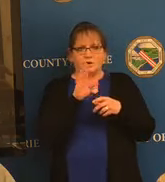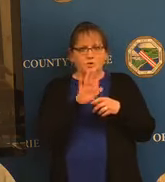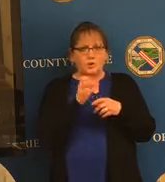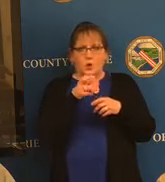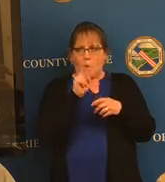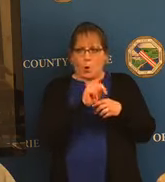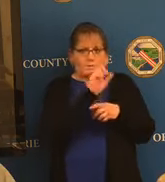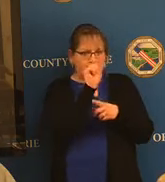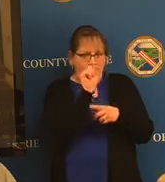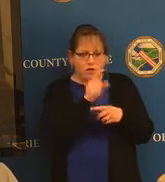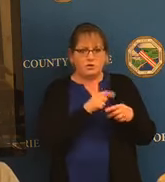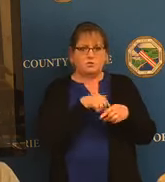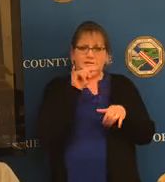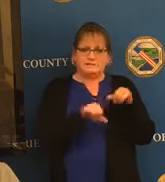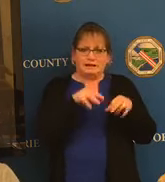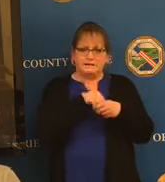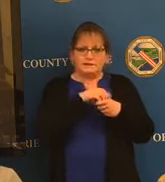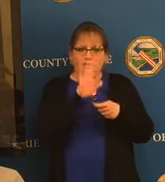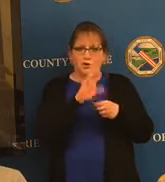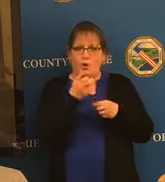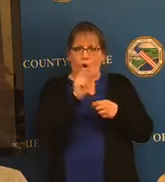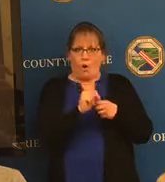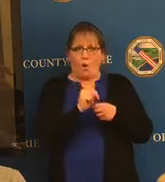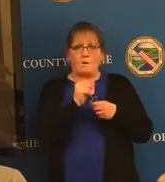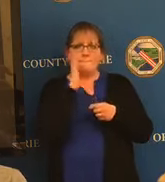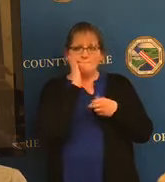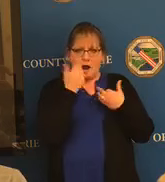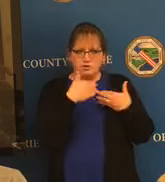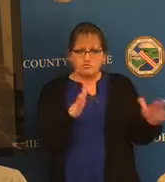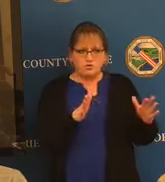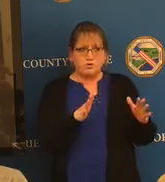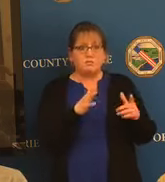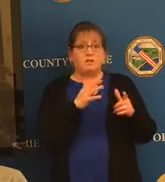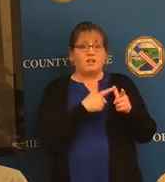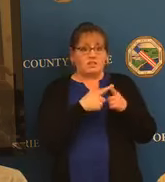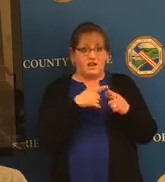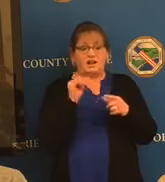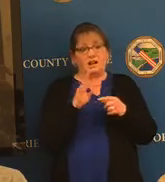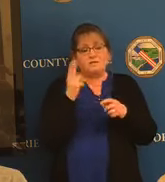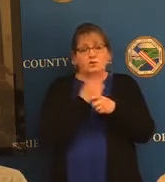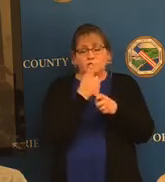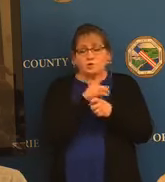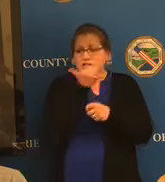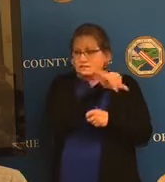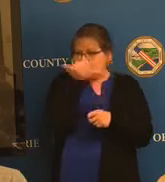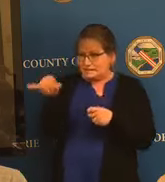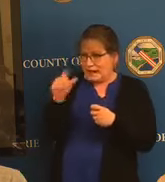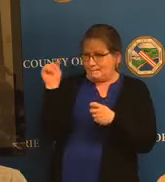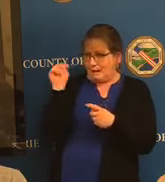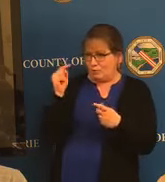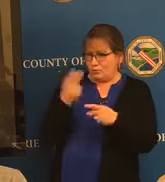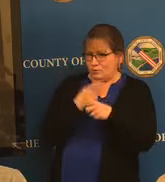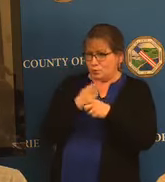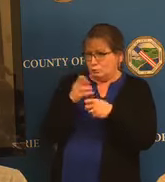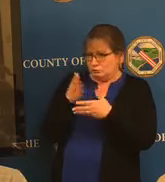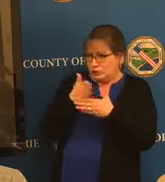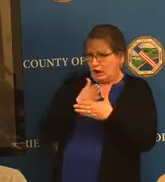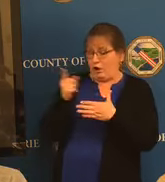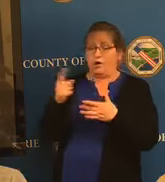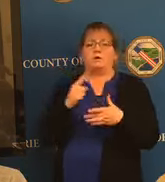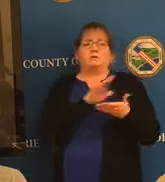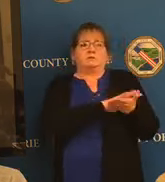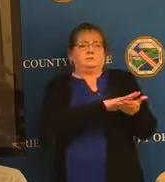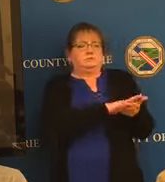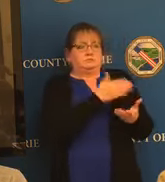own bathroom, or cleaning up the bathroom with disinfectant after each use. So please, you do not need a test to be able